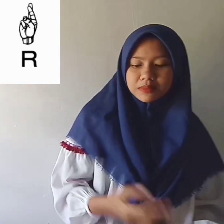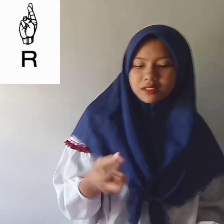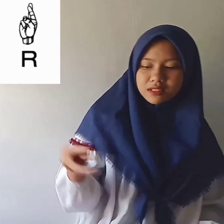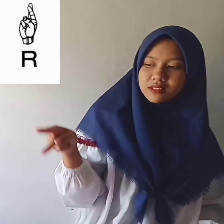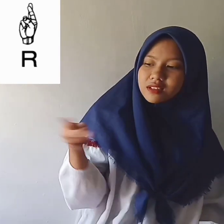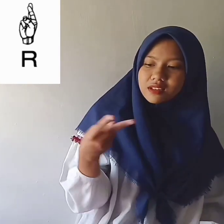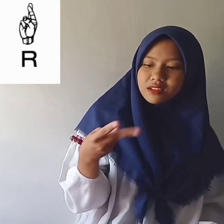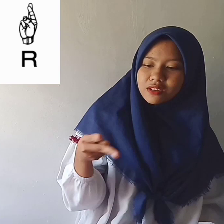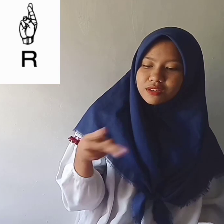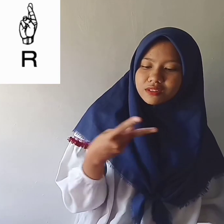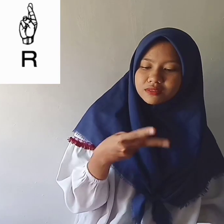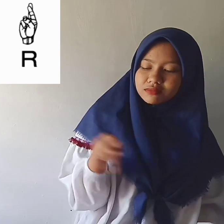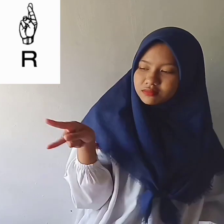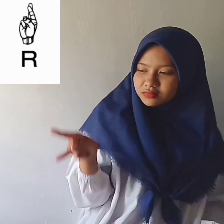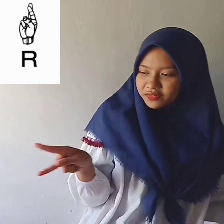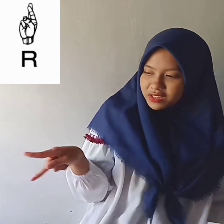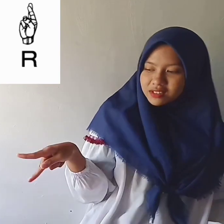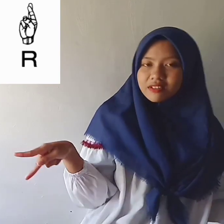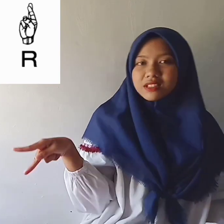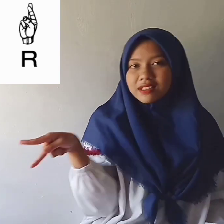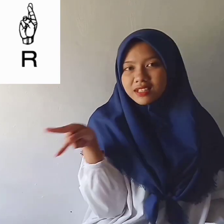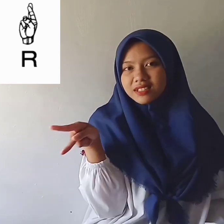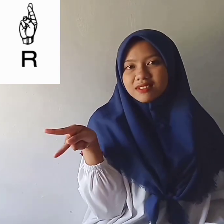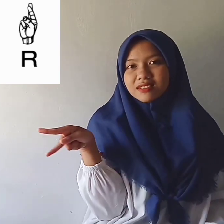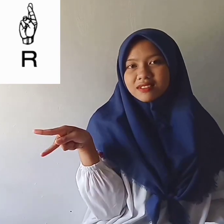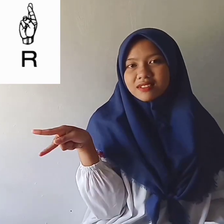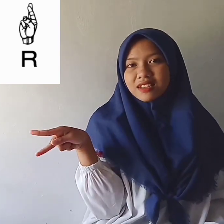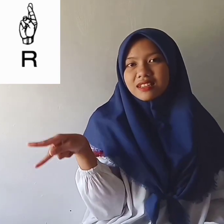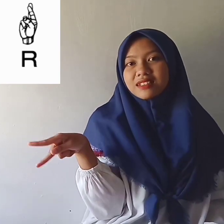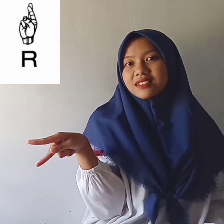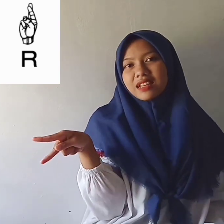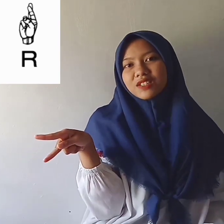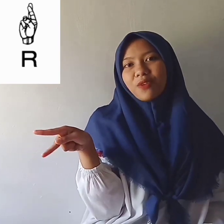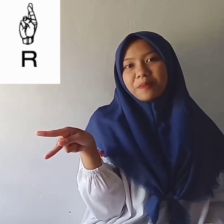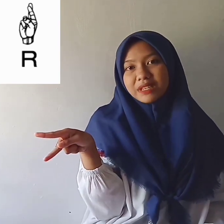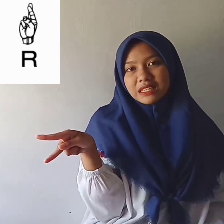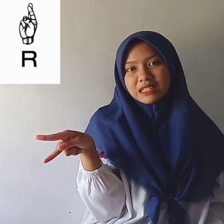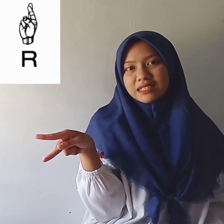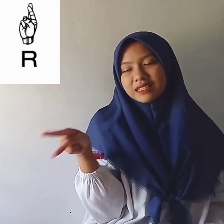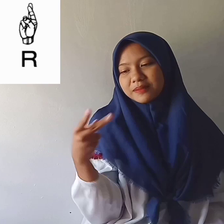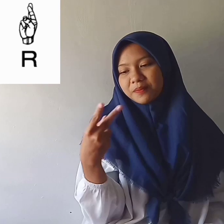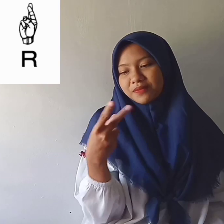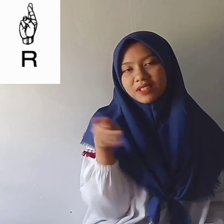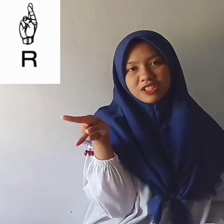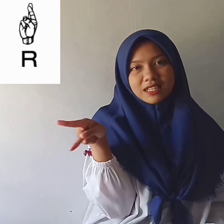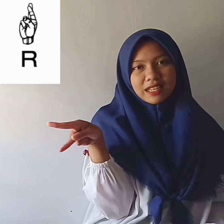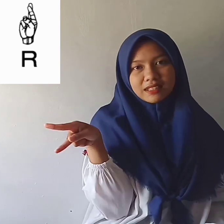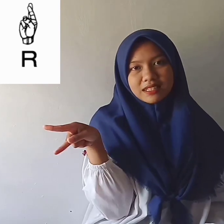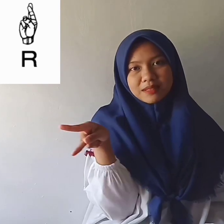because your finger goes like this. It stands for P, just like this,